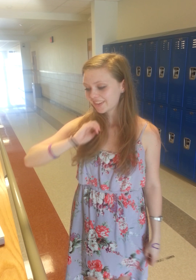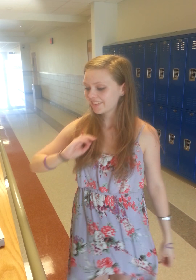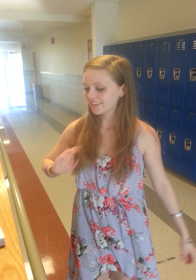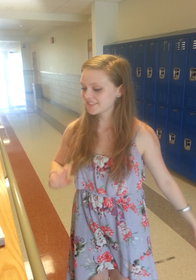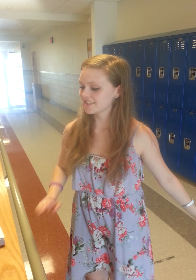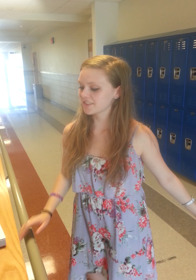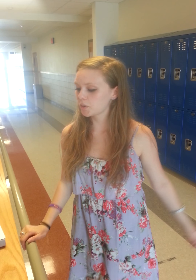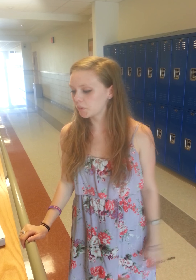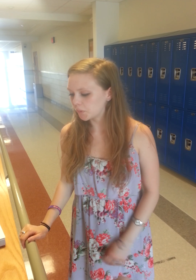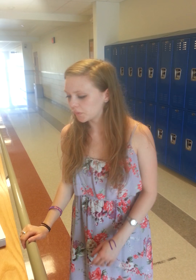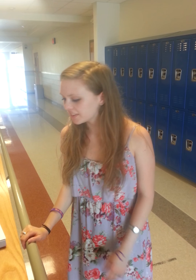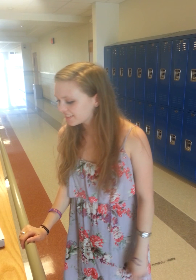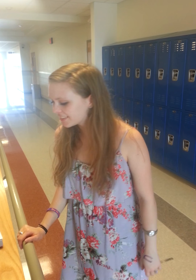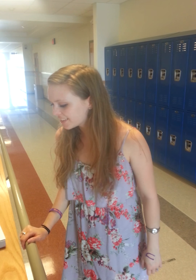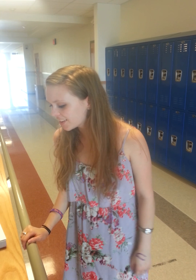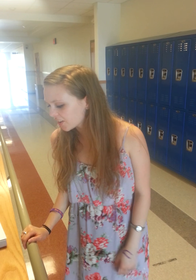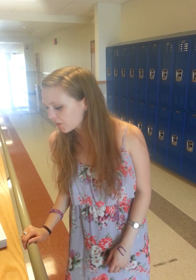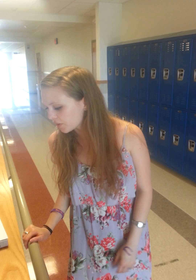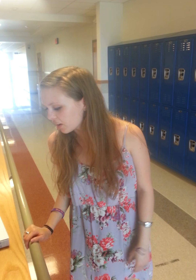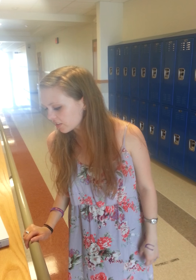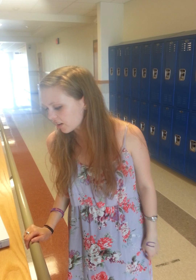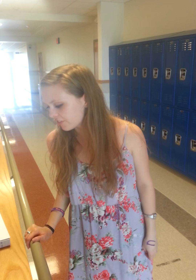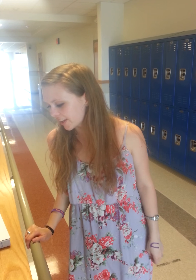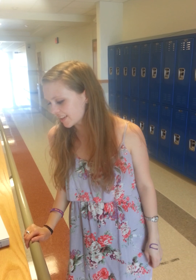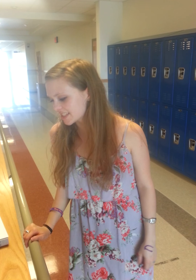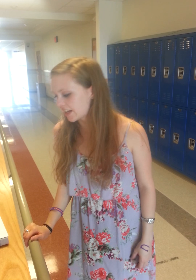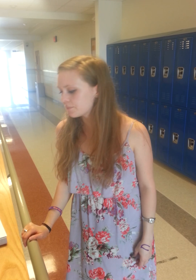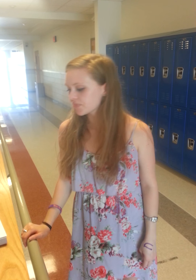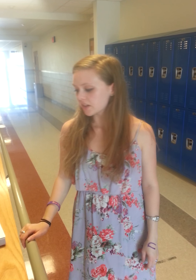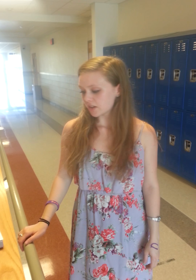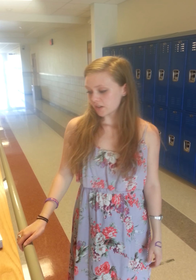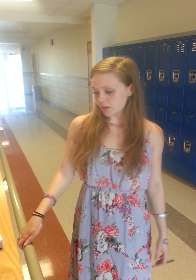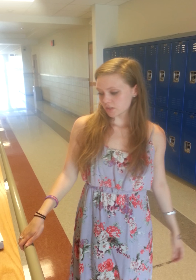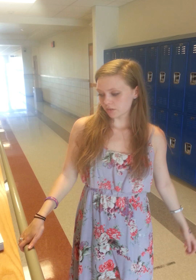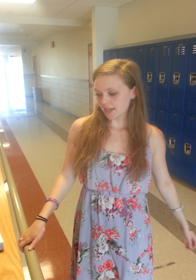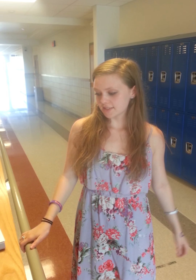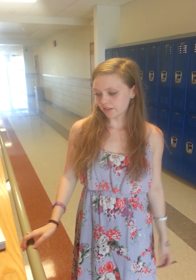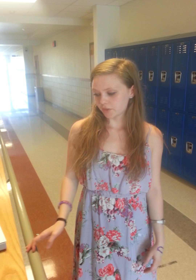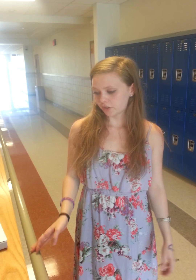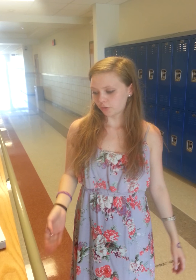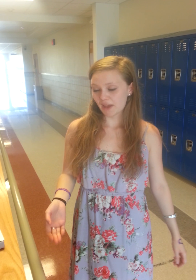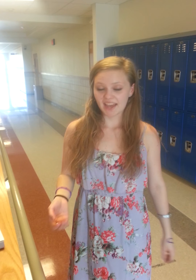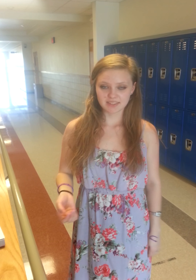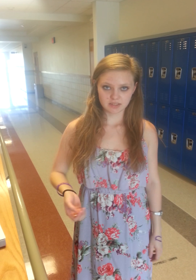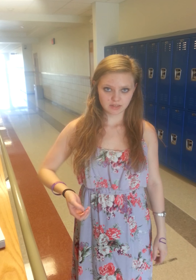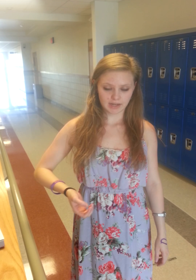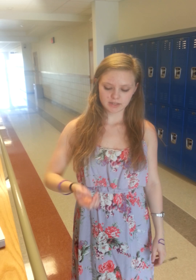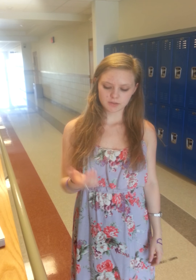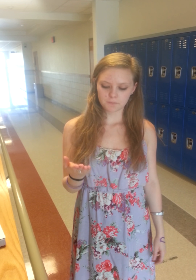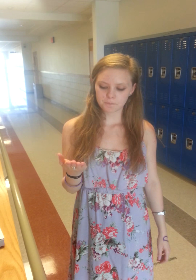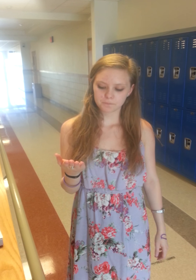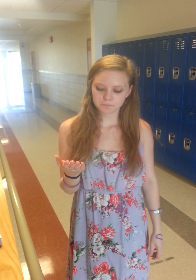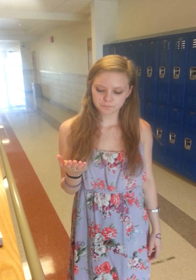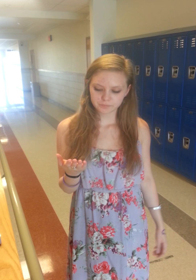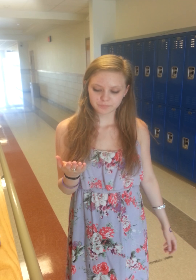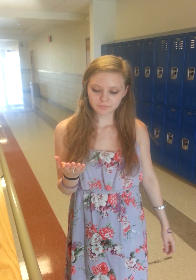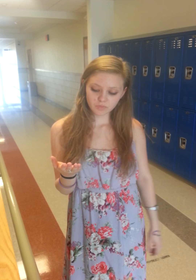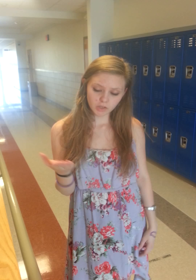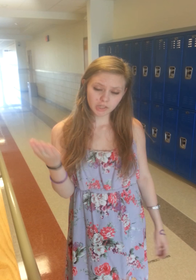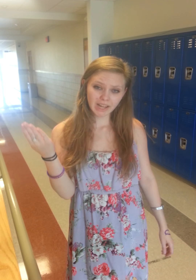It says ooh. We called it off again last night. So last night we're going to do past night. You're going to have a